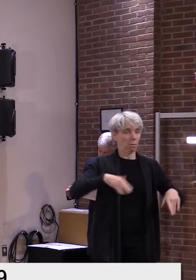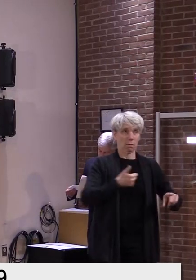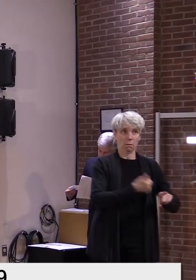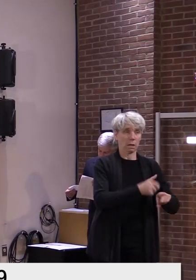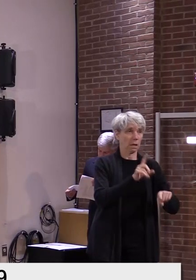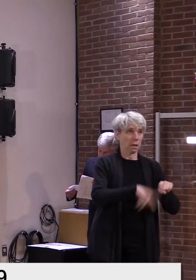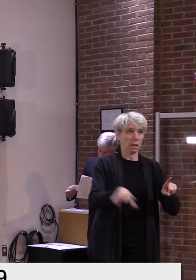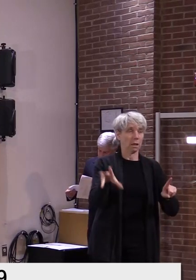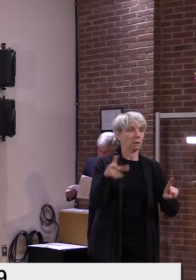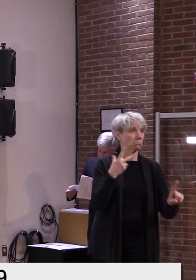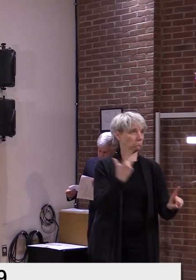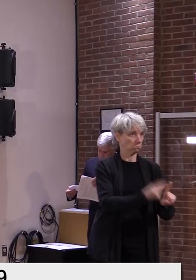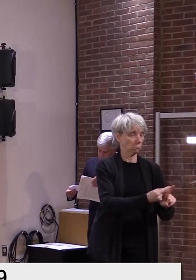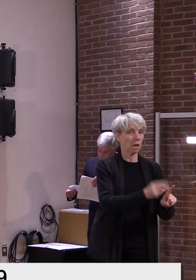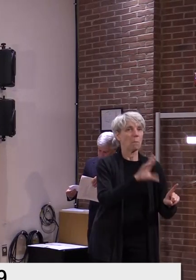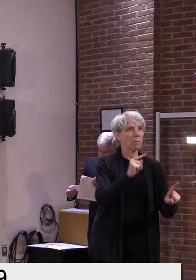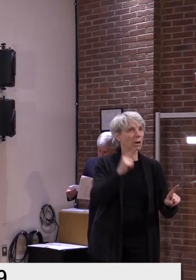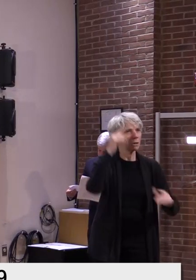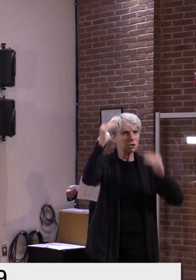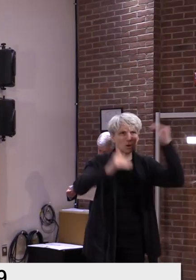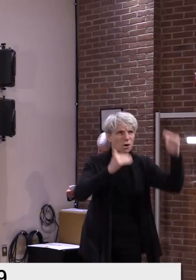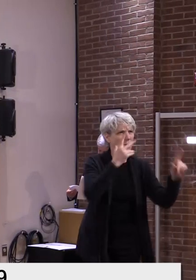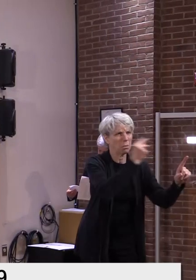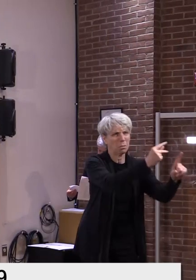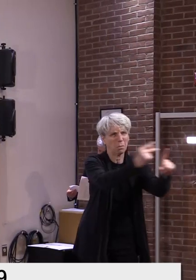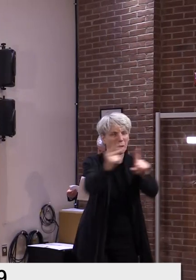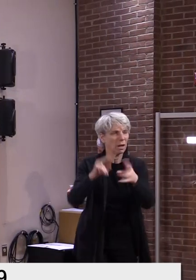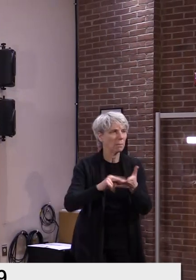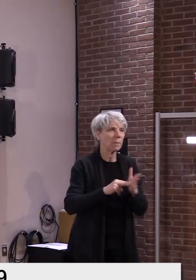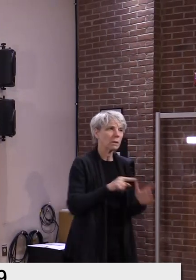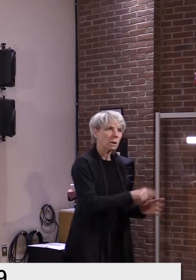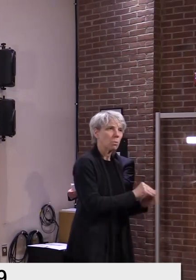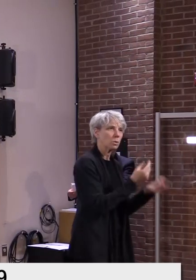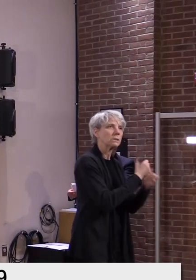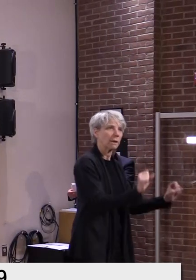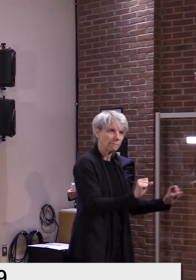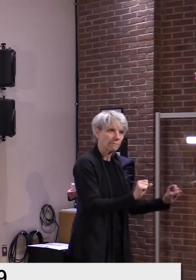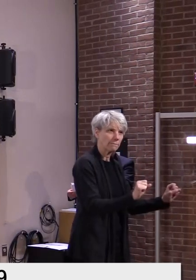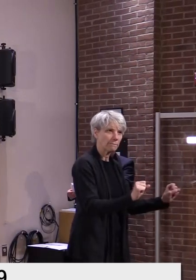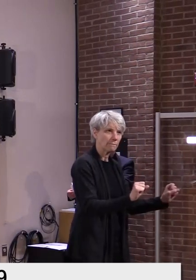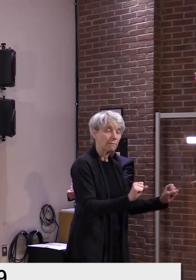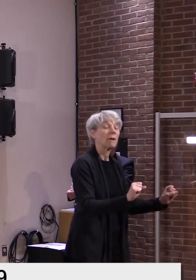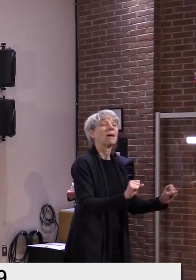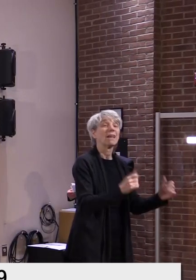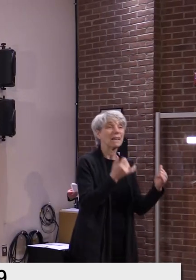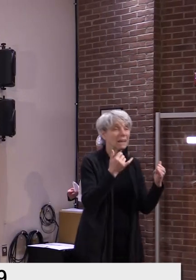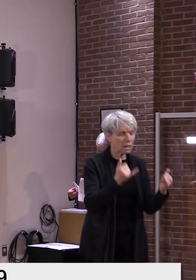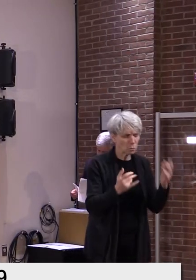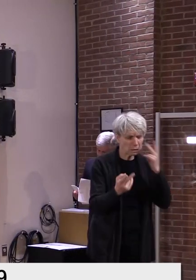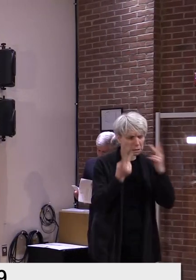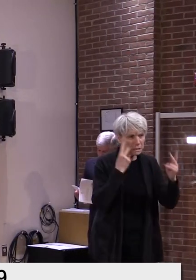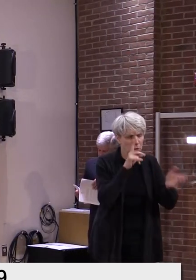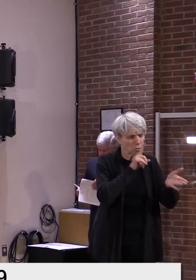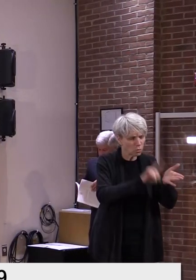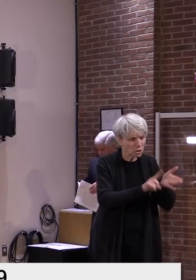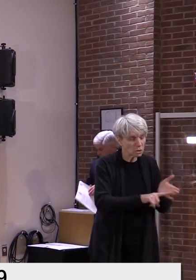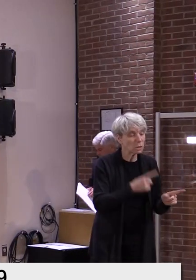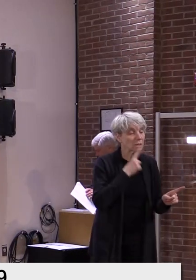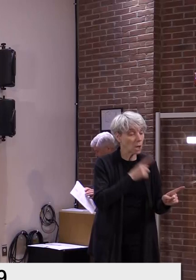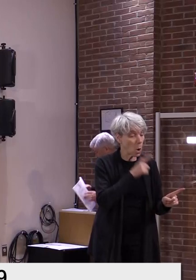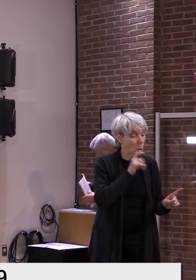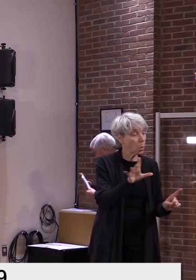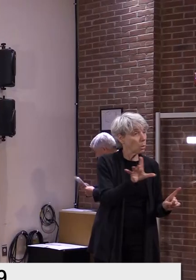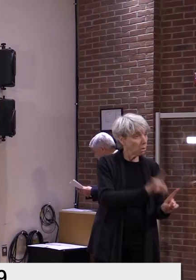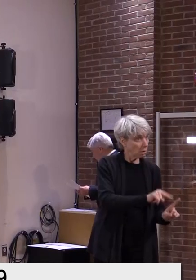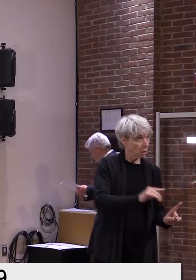get vaccinated right now. And as the data shows, younger children are less likely to spread the virus than